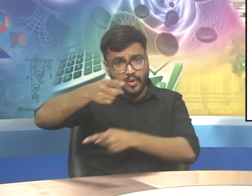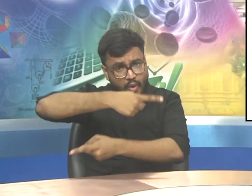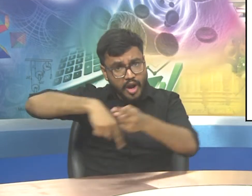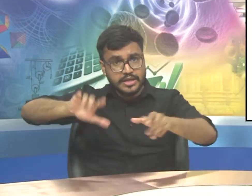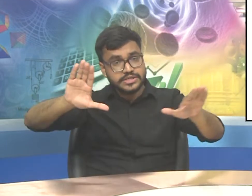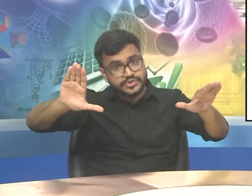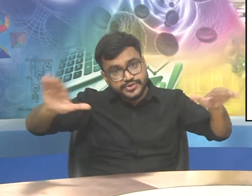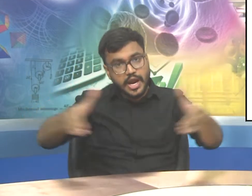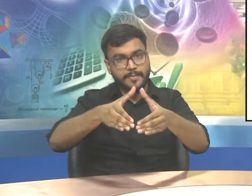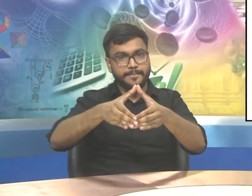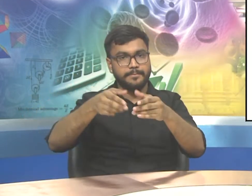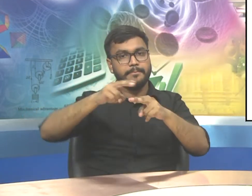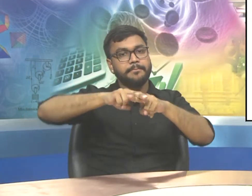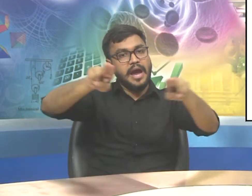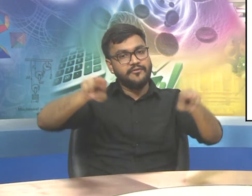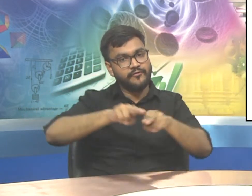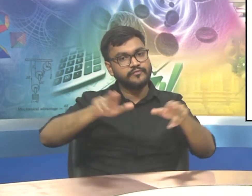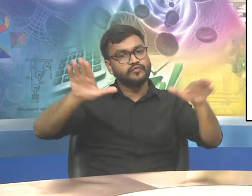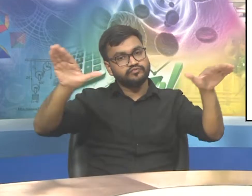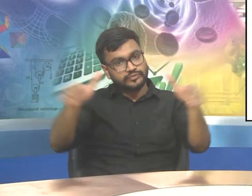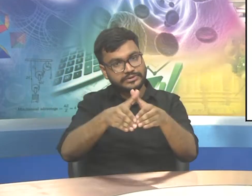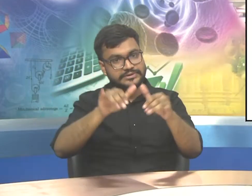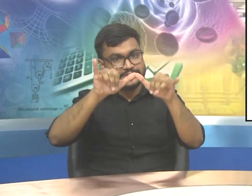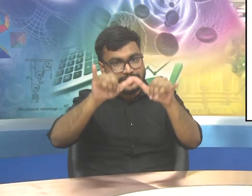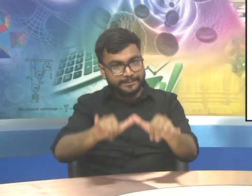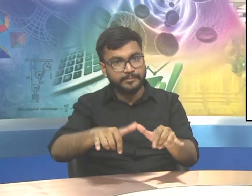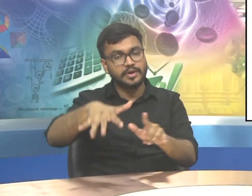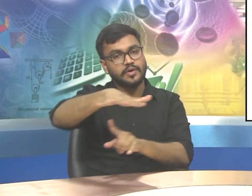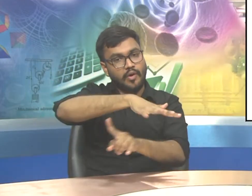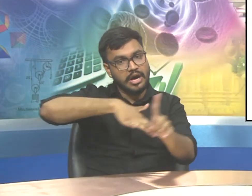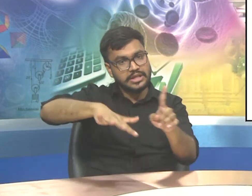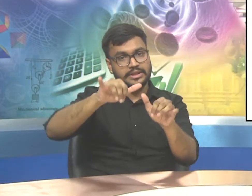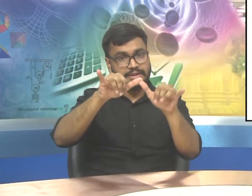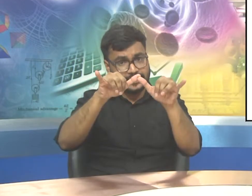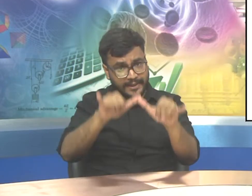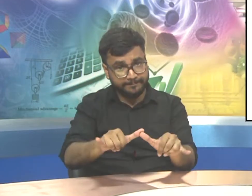They lived in small families with children and grandchildren.